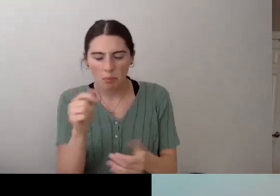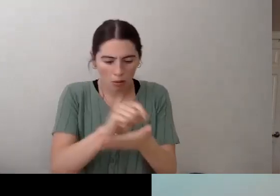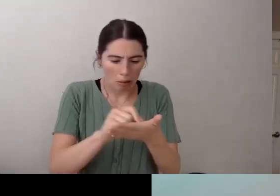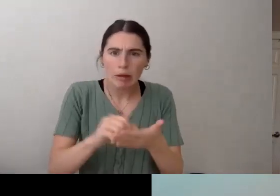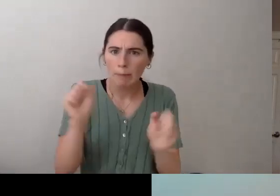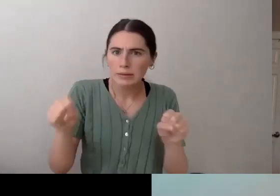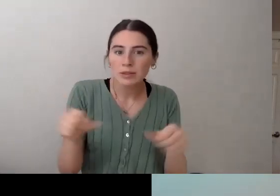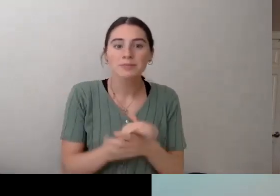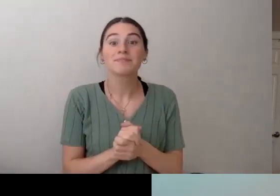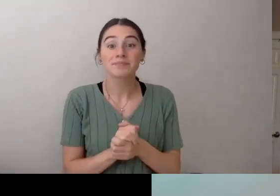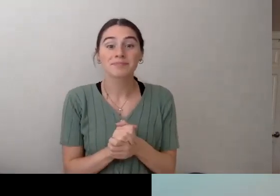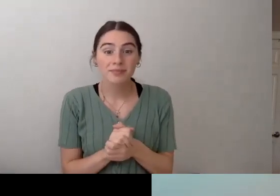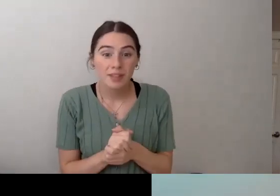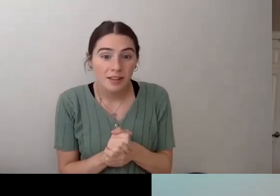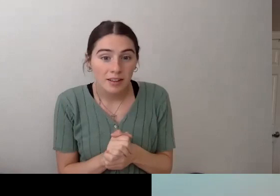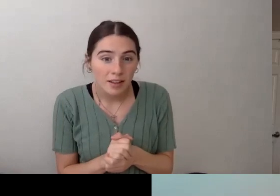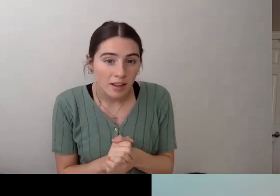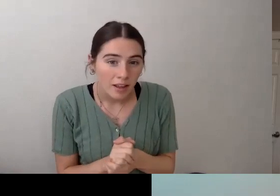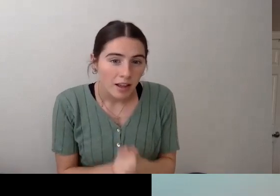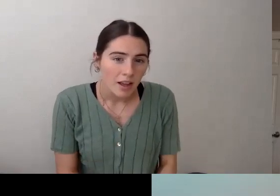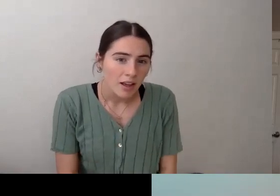Oh, okay, yeah.